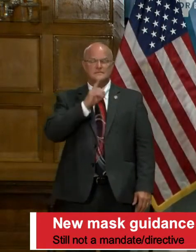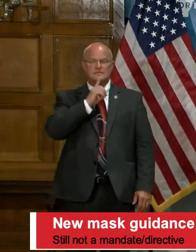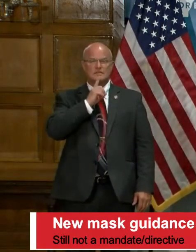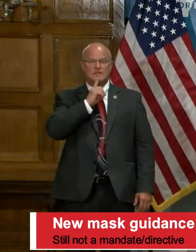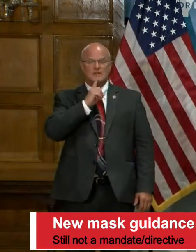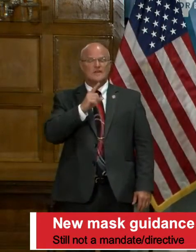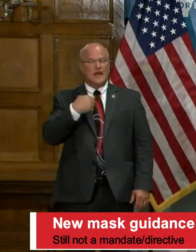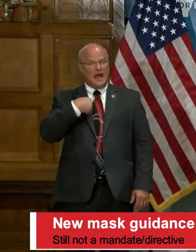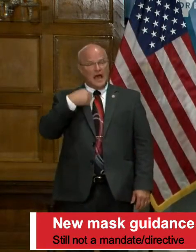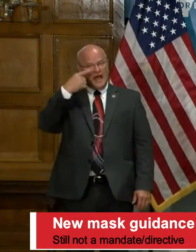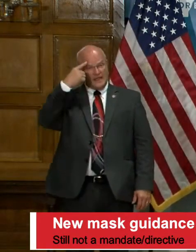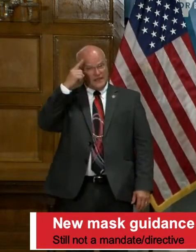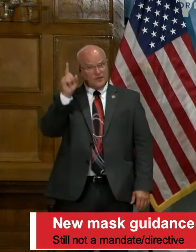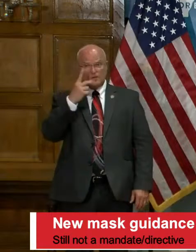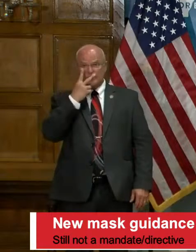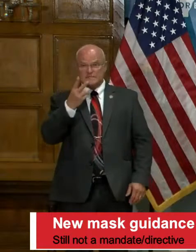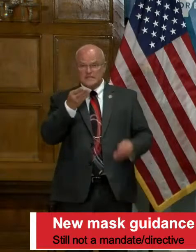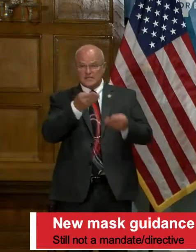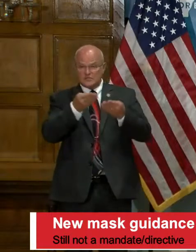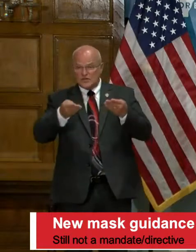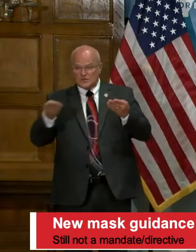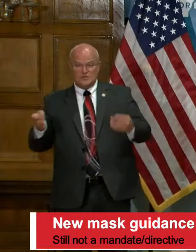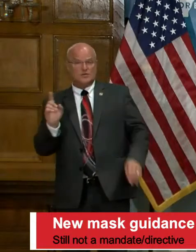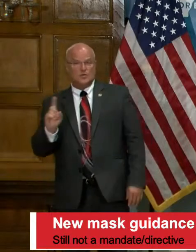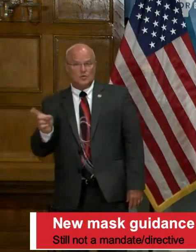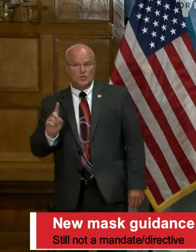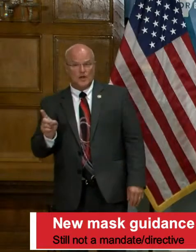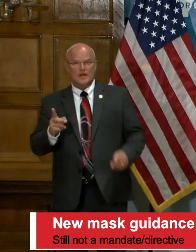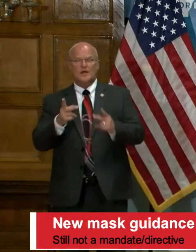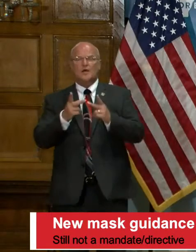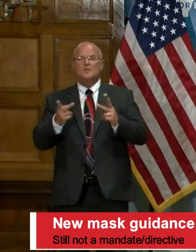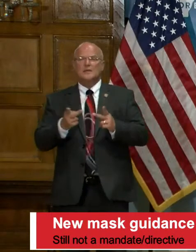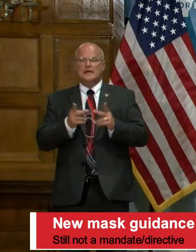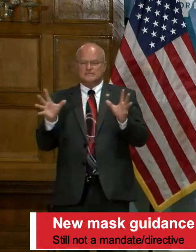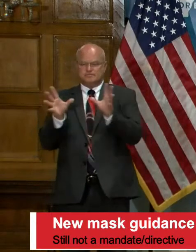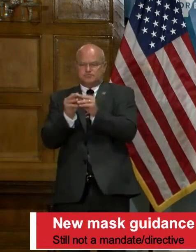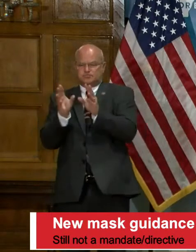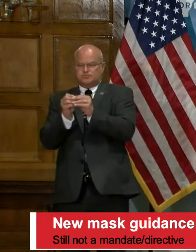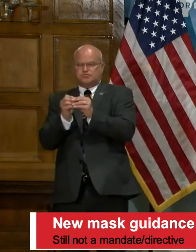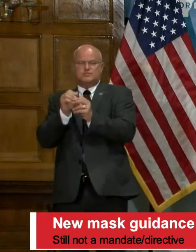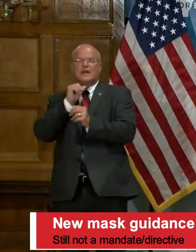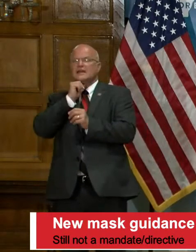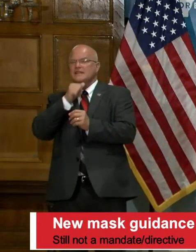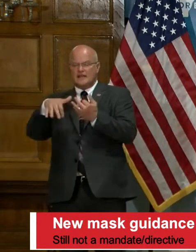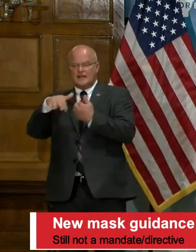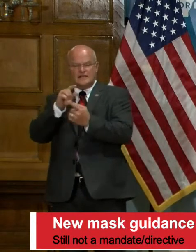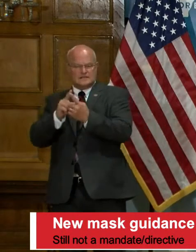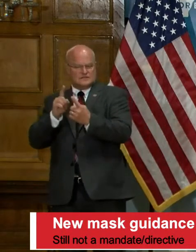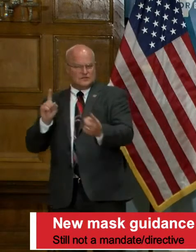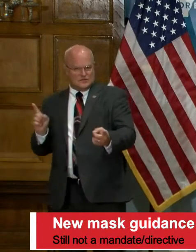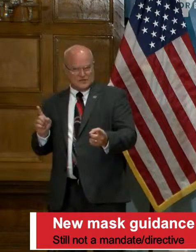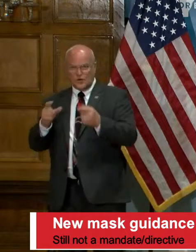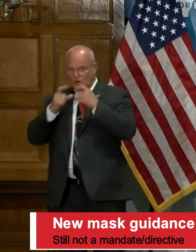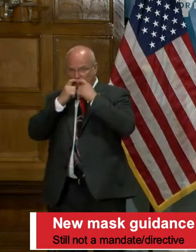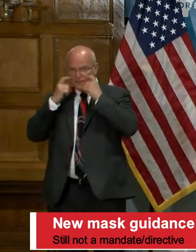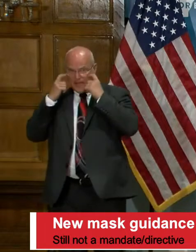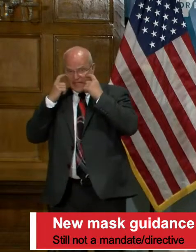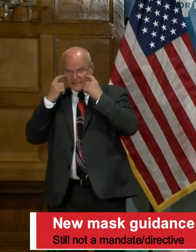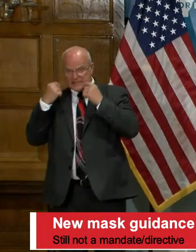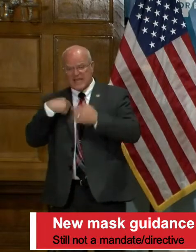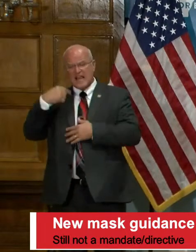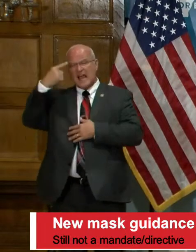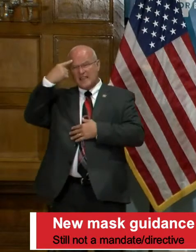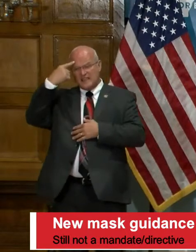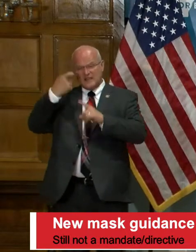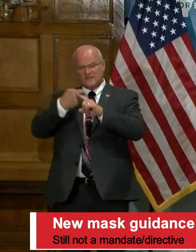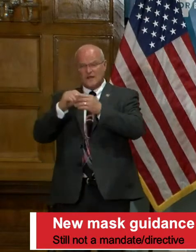Certainly. I think where we're seeing transmission is in any places where people are gathering and they're not maintaining physical distancing or wearing masks. And I think